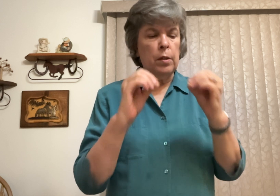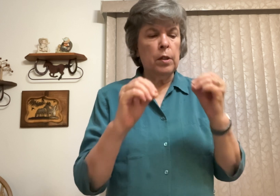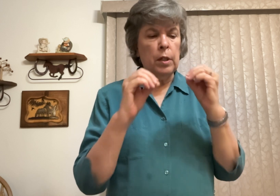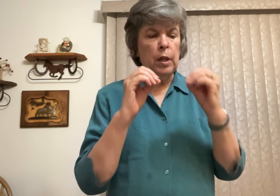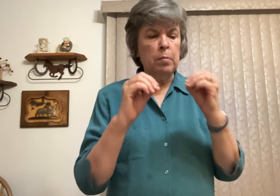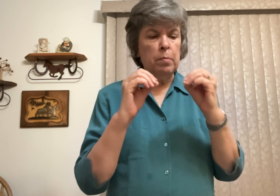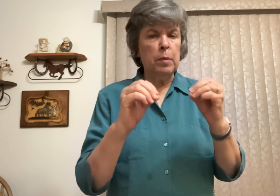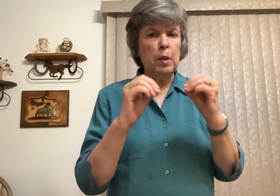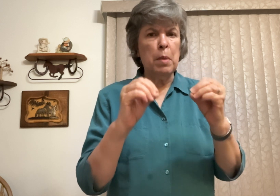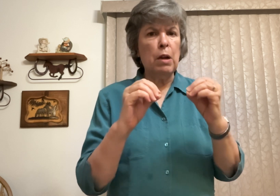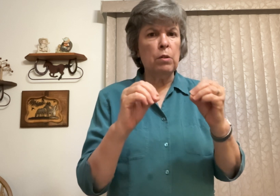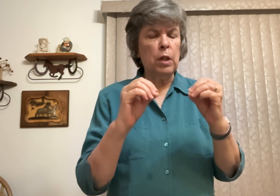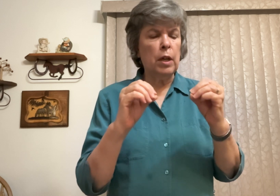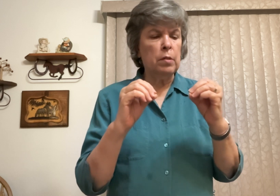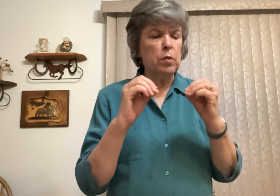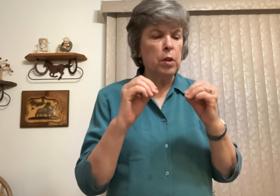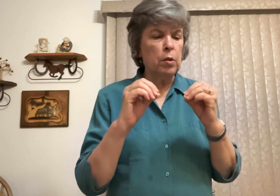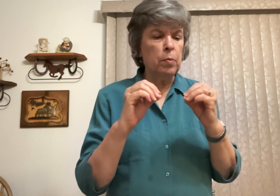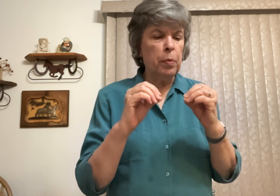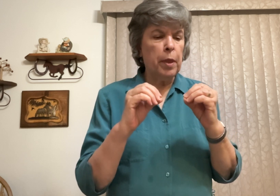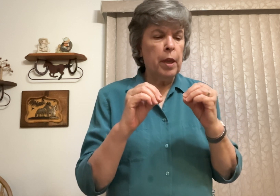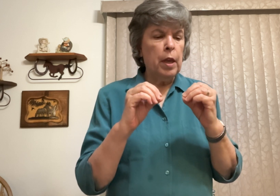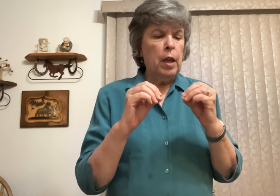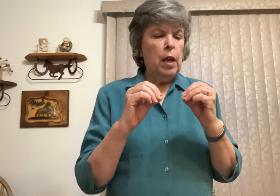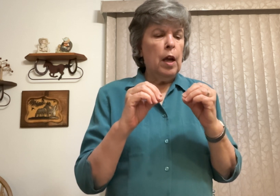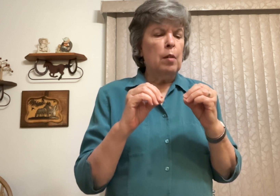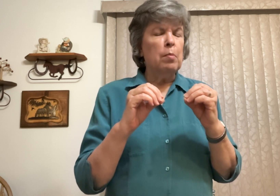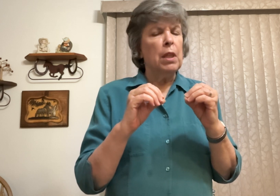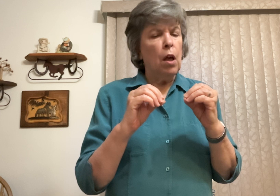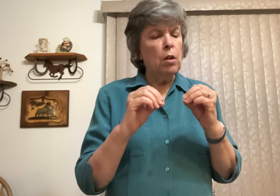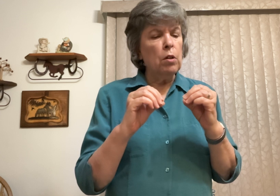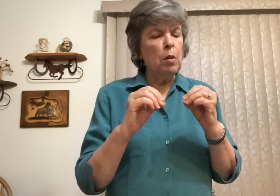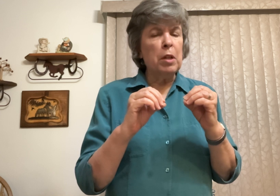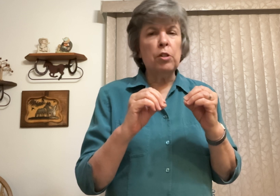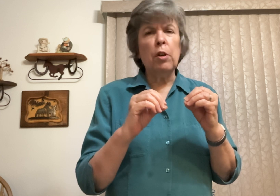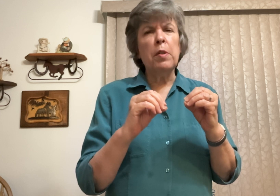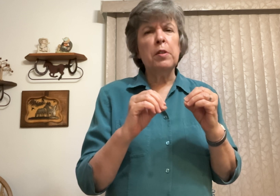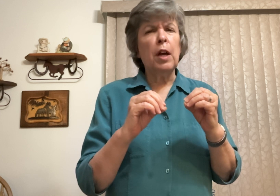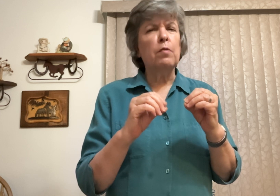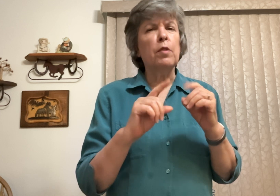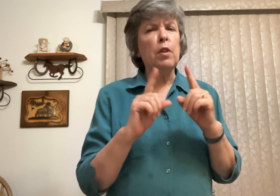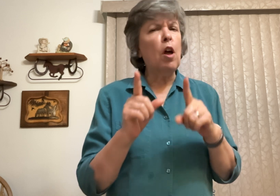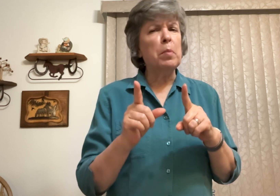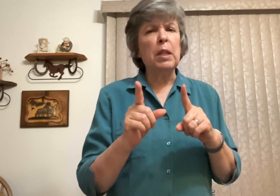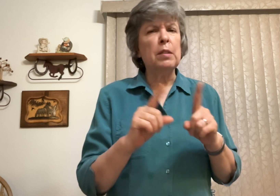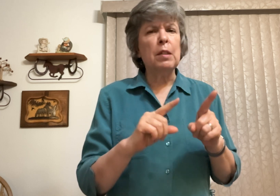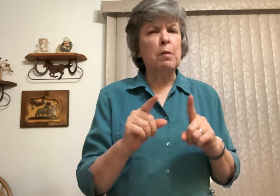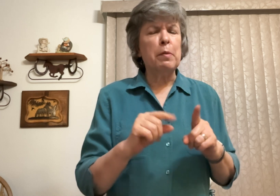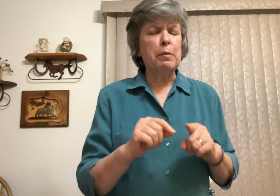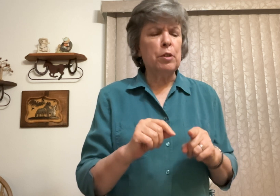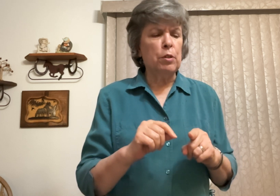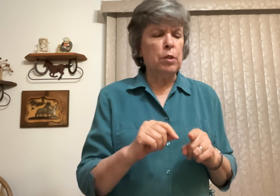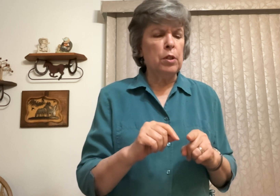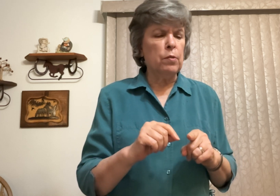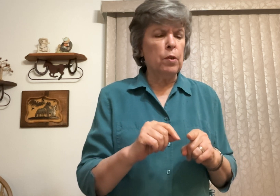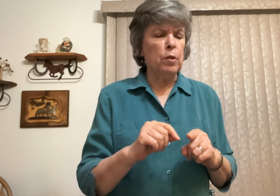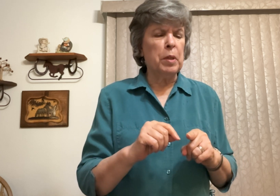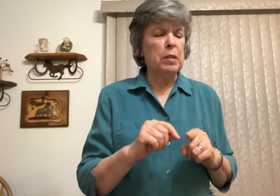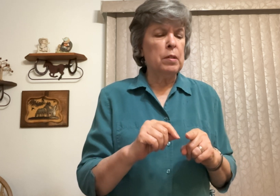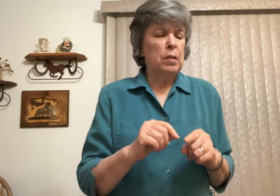The amount kind of no. Longer, I'm going to show you the sign for long, but that's not what we would use in this verse because this is